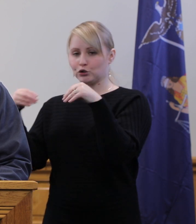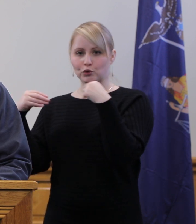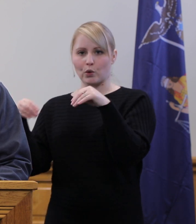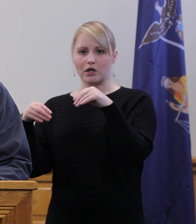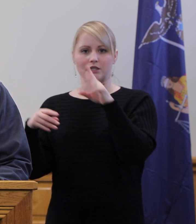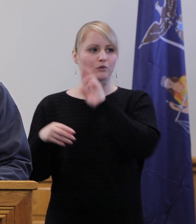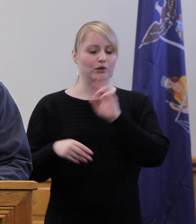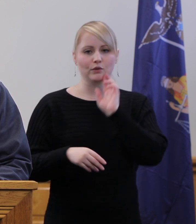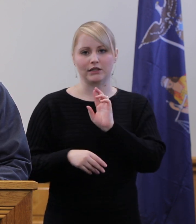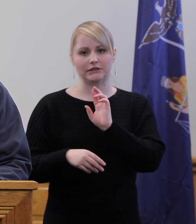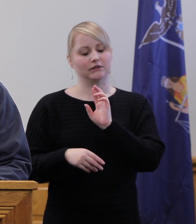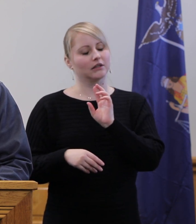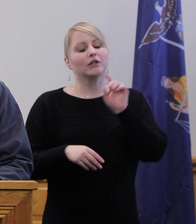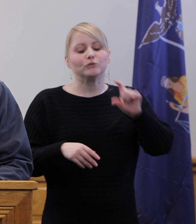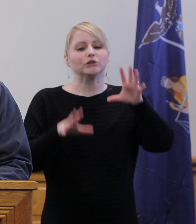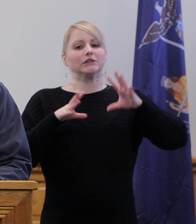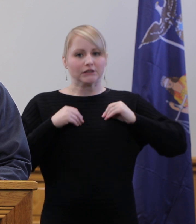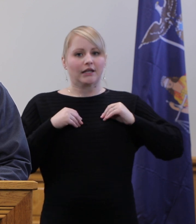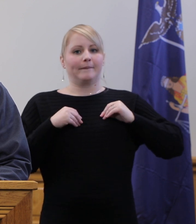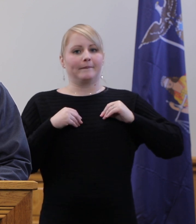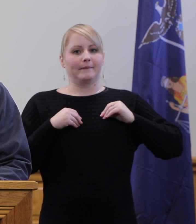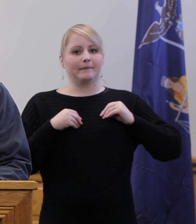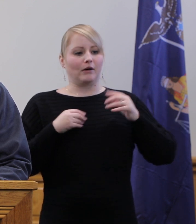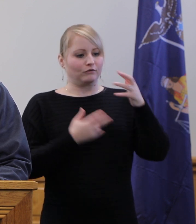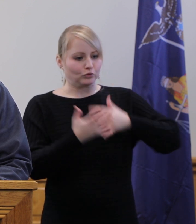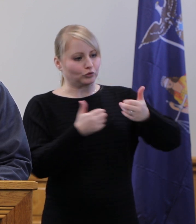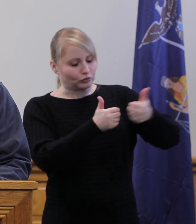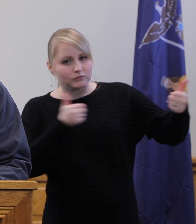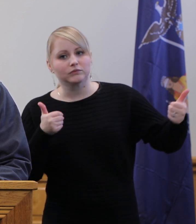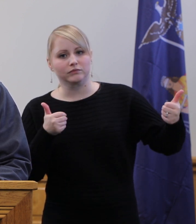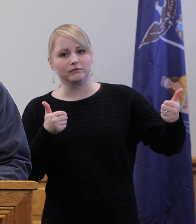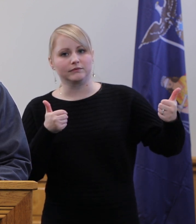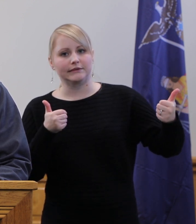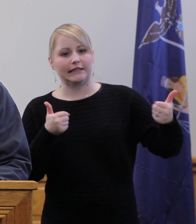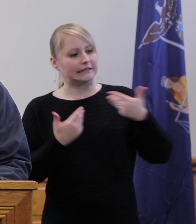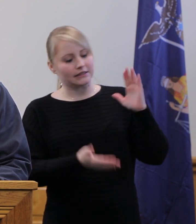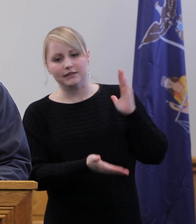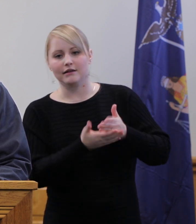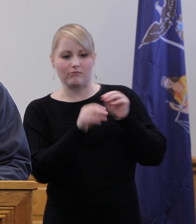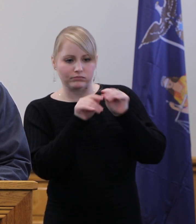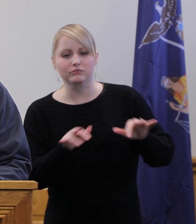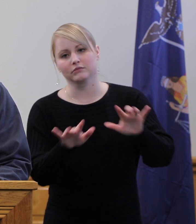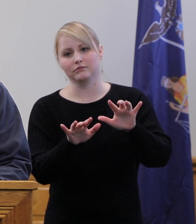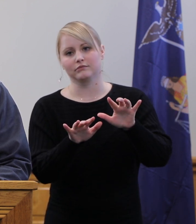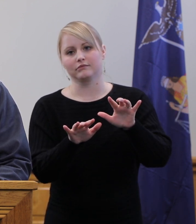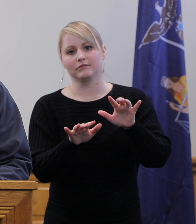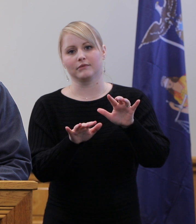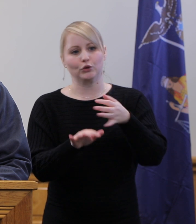to wear face coverings, social distance, and do our part to control the spread, the sooner we'll be able to ease more of the